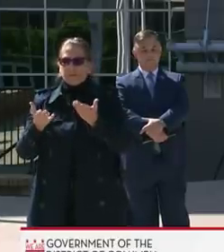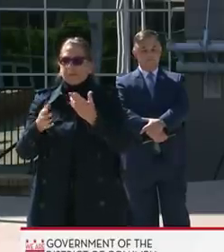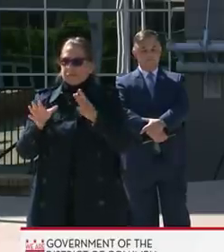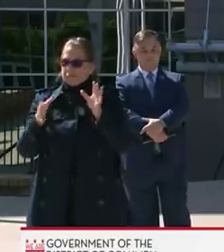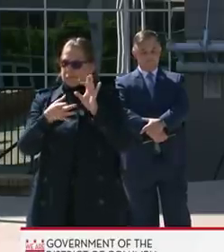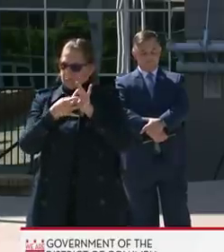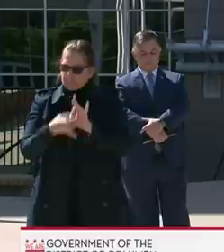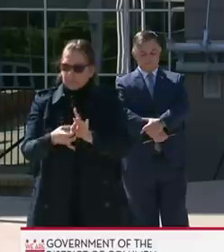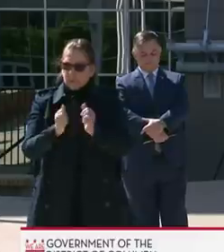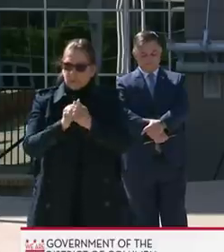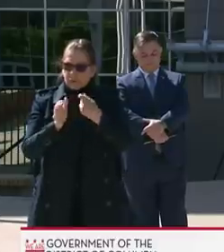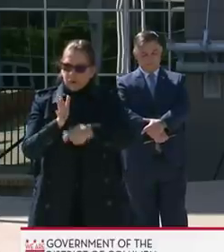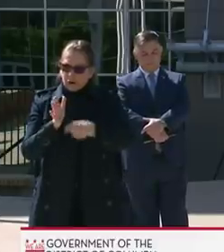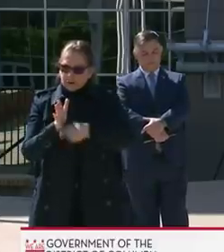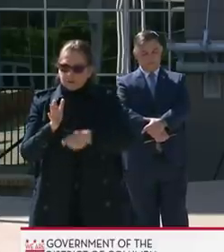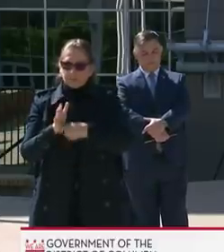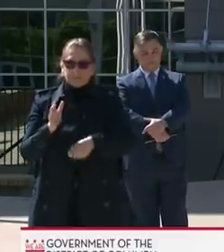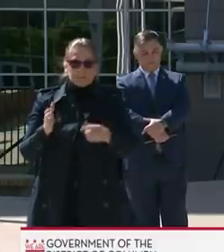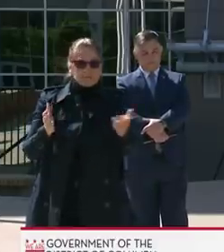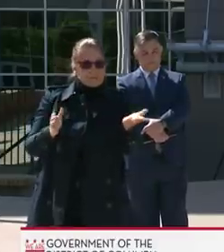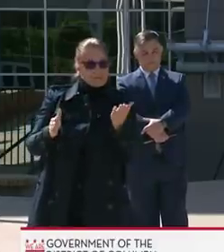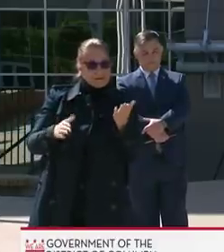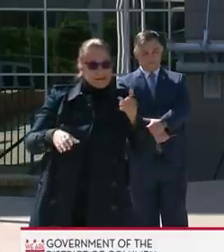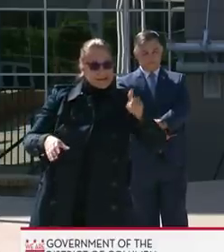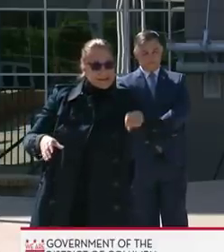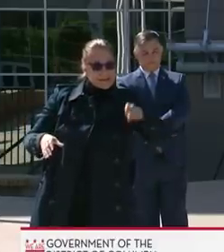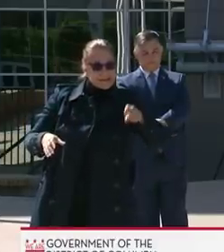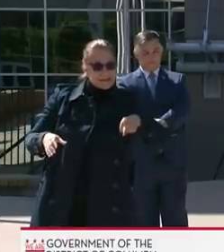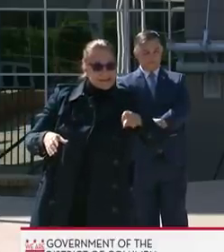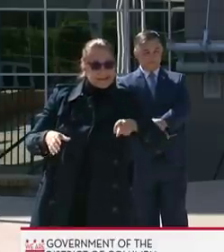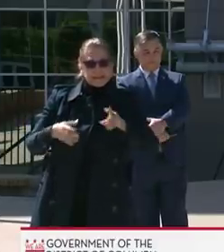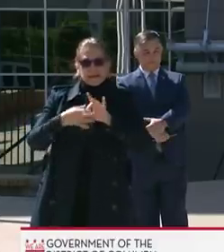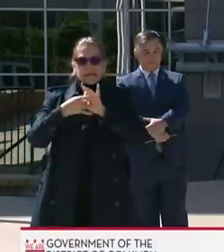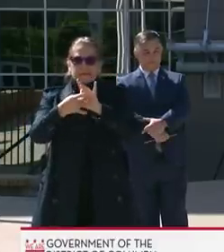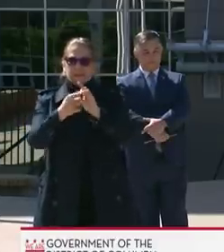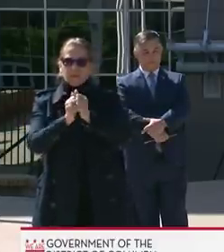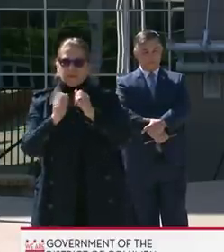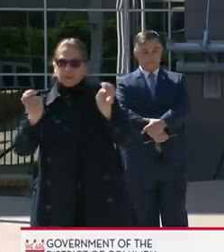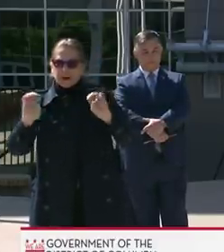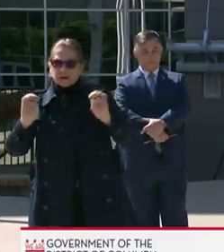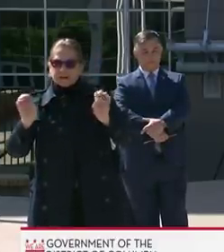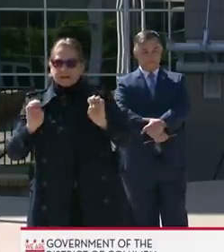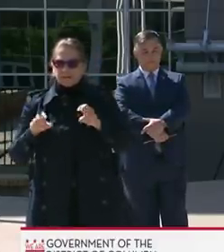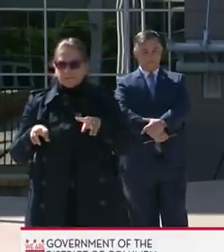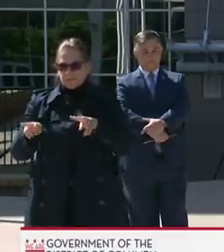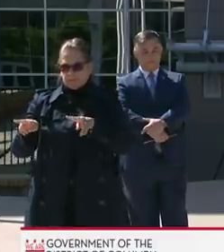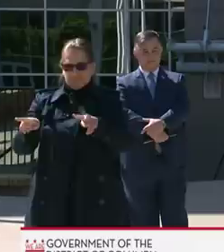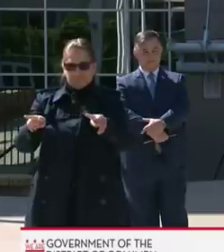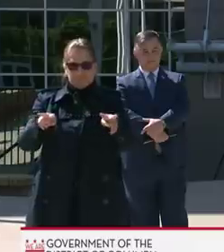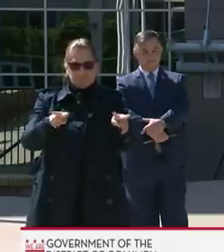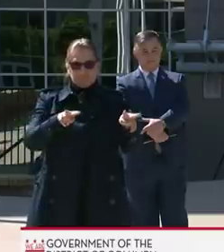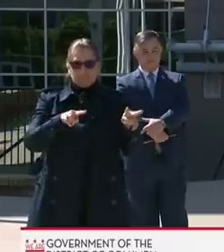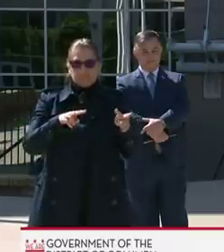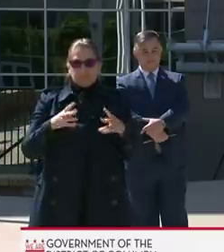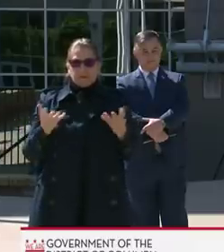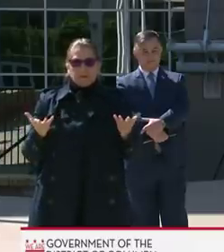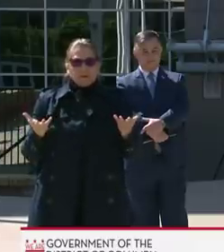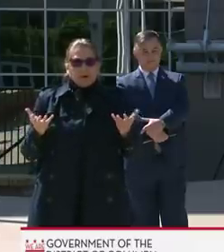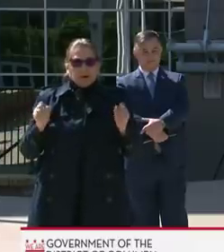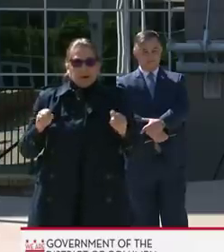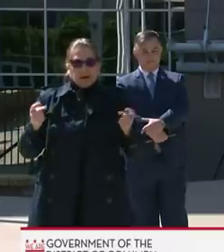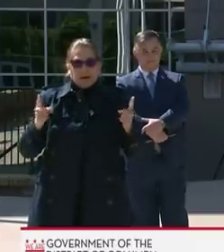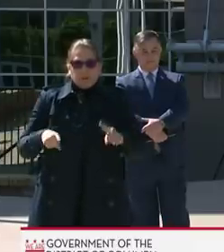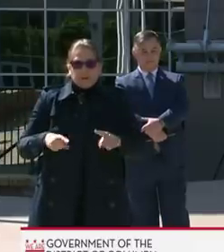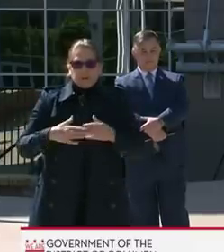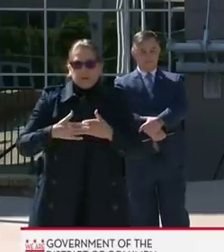the emergency, and whether there were possible unintended consequences. Most of the sections stayed in, but as I said, about a half